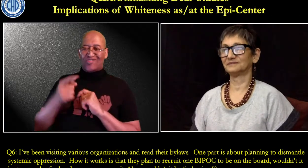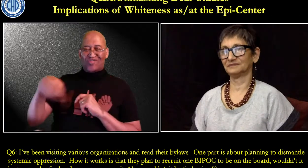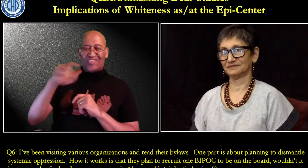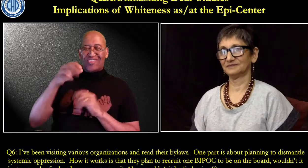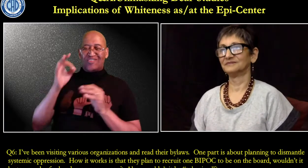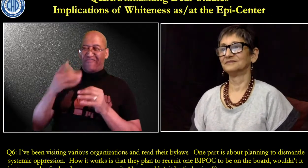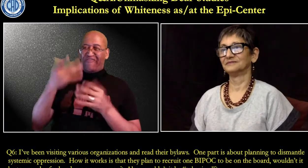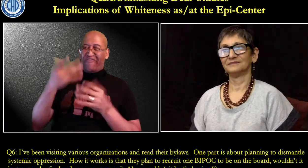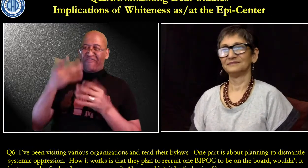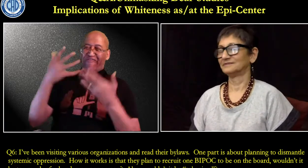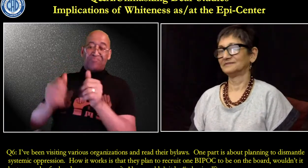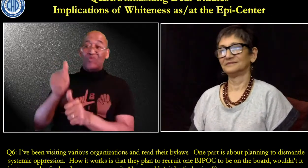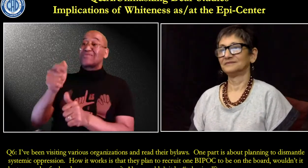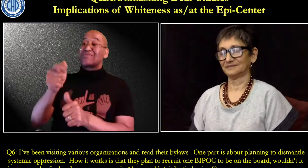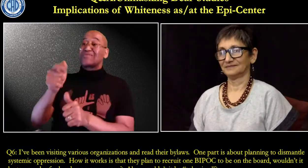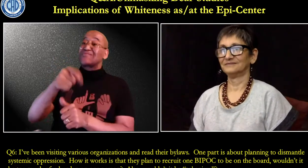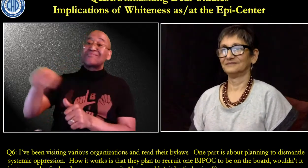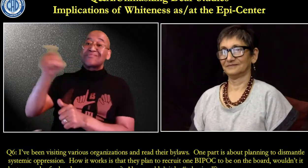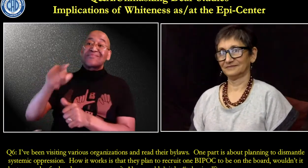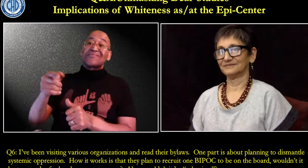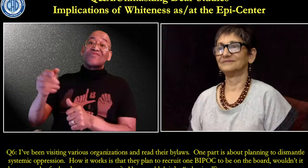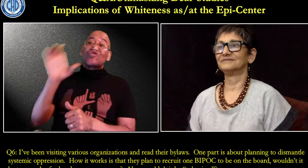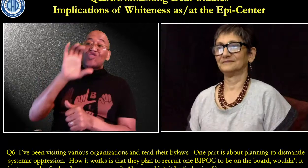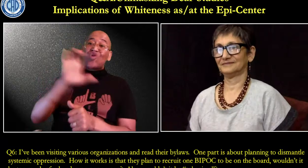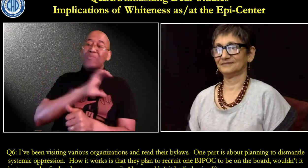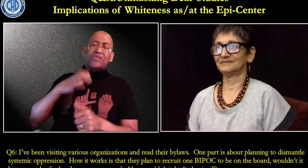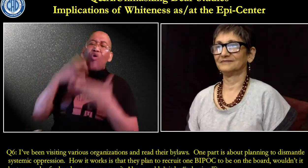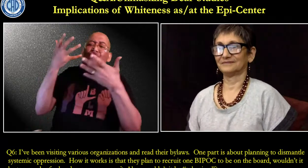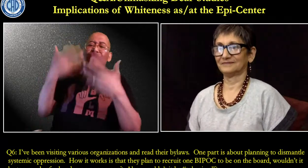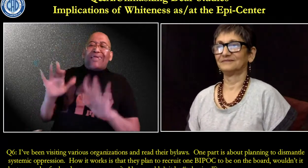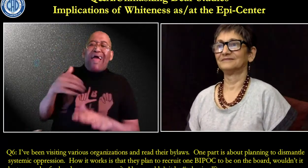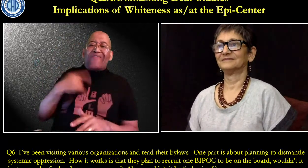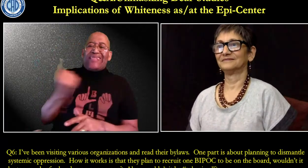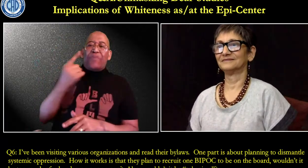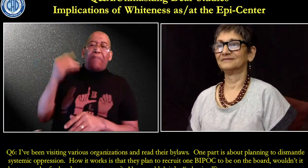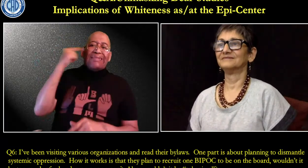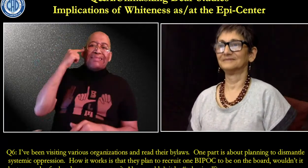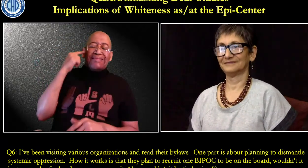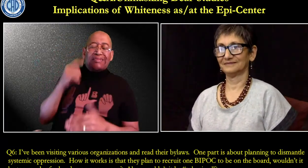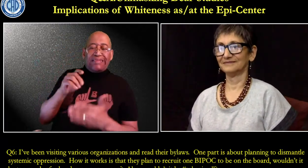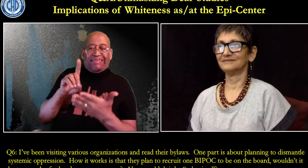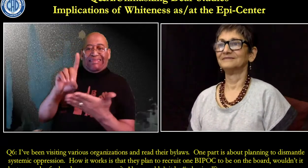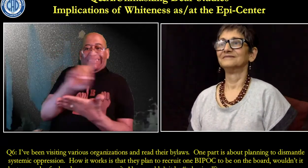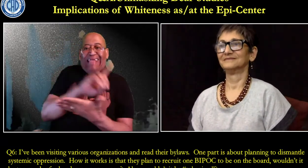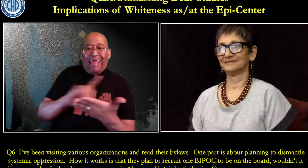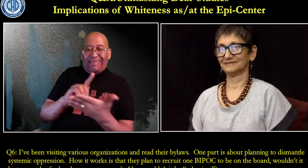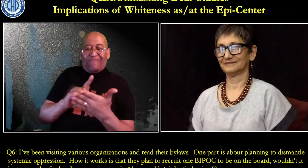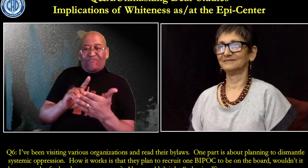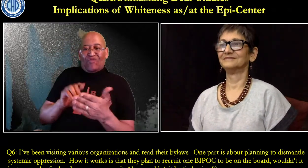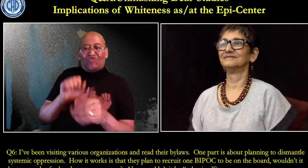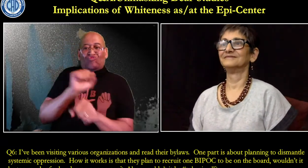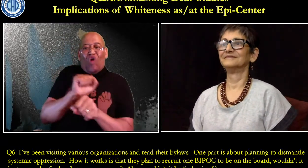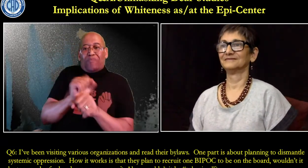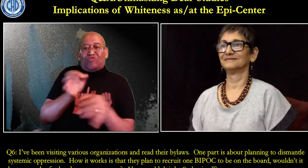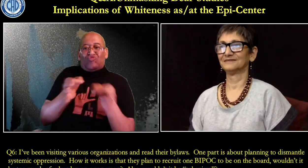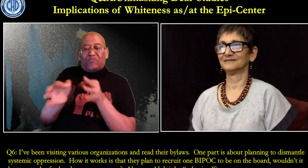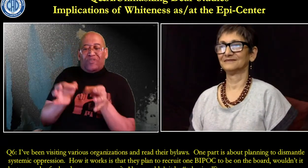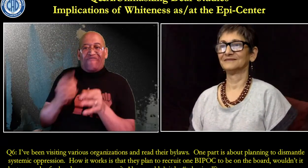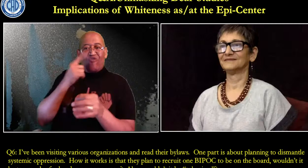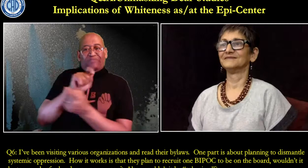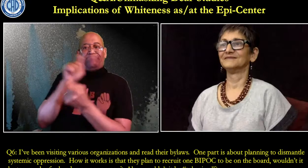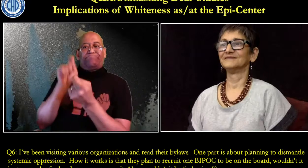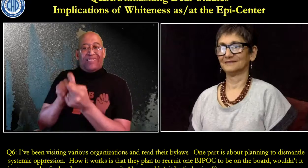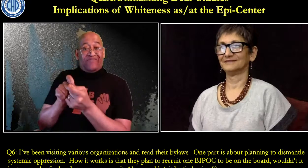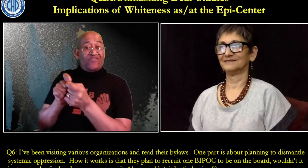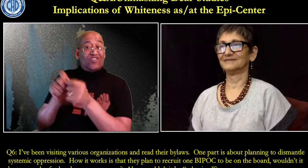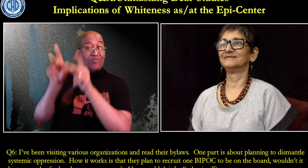and by POC. There's no change. Most of them already have their mind set,